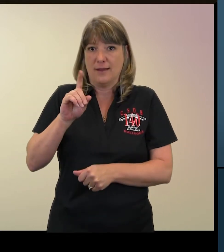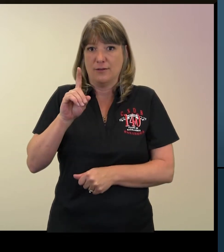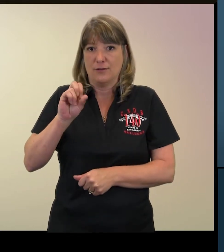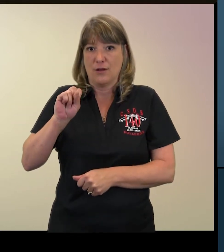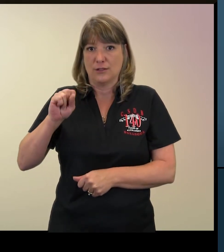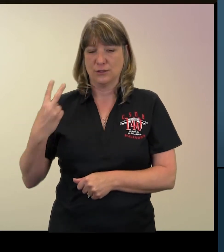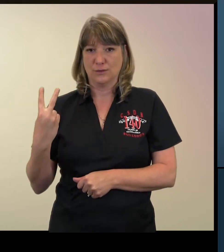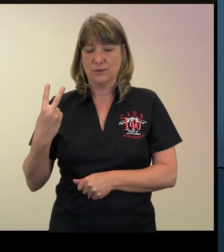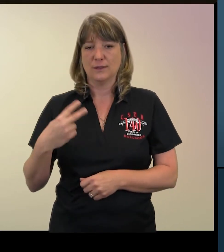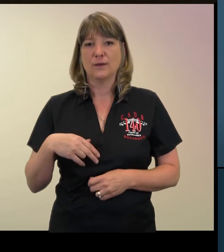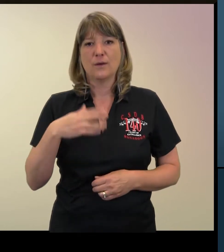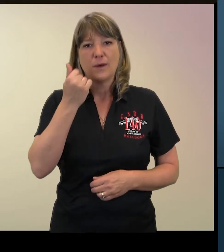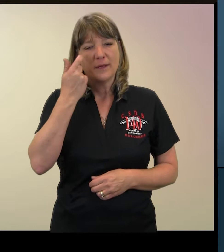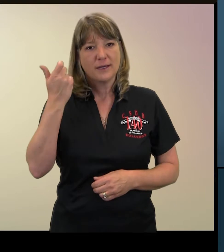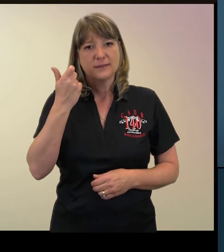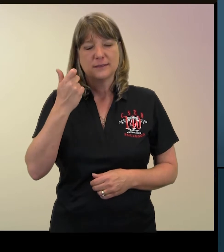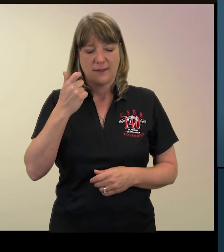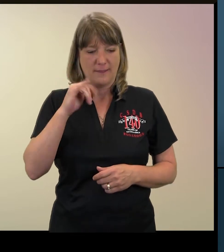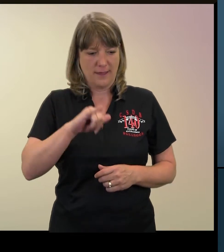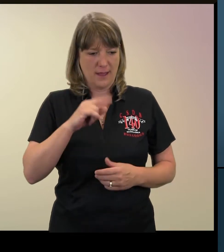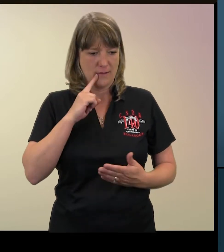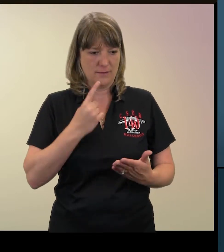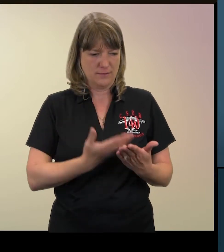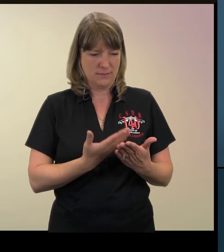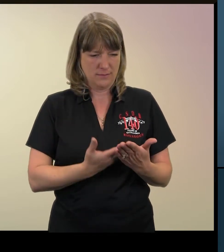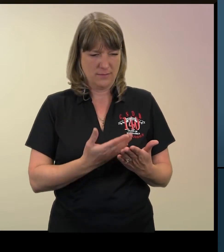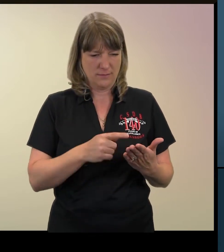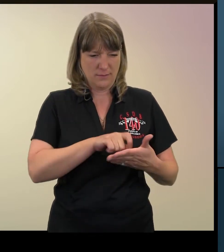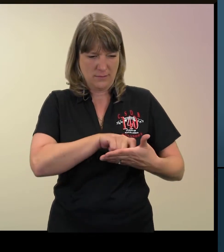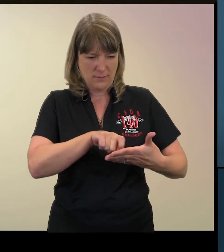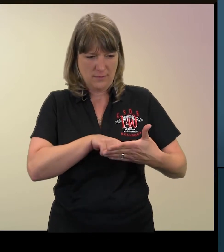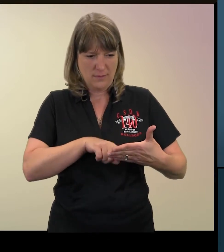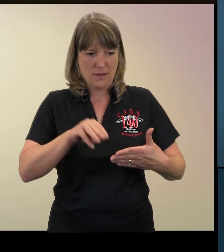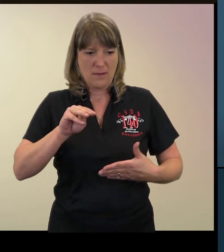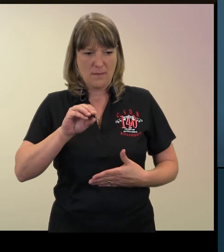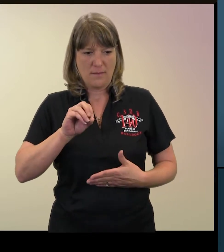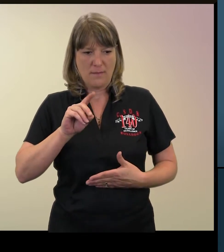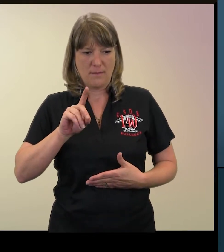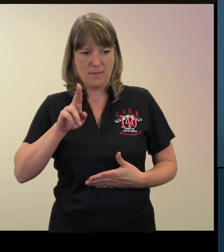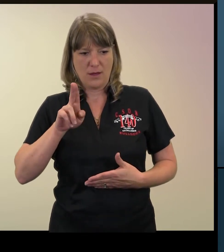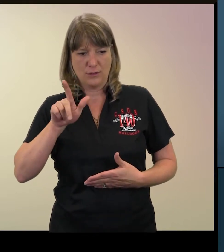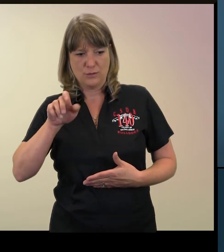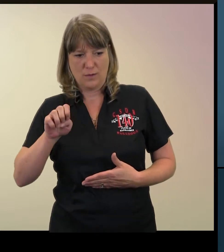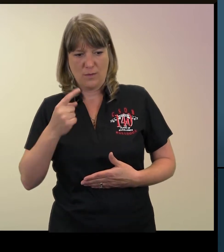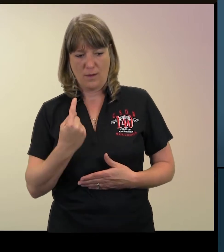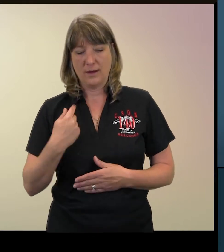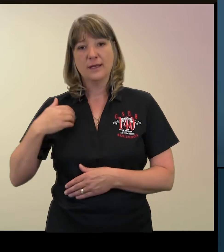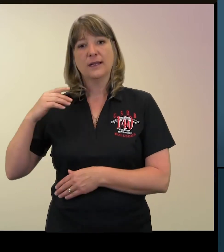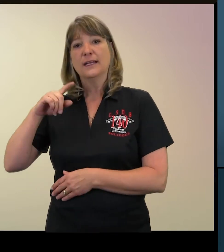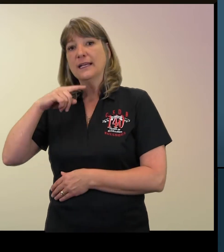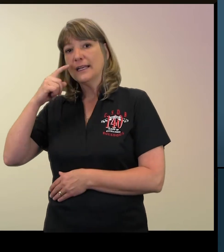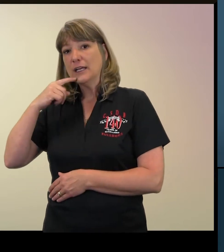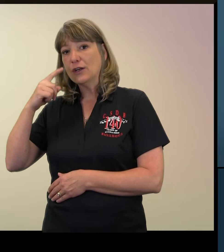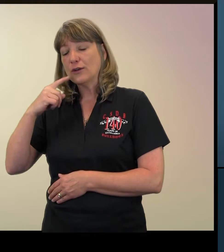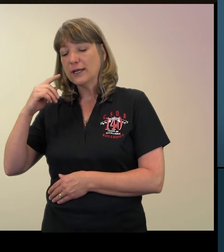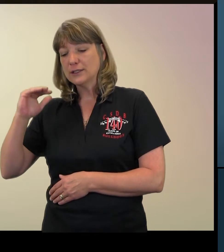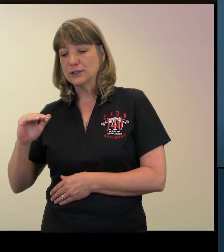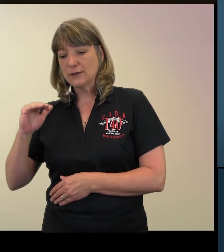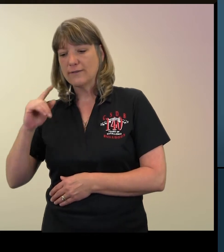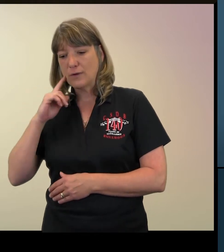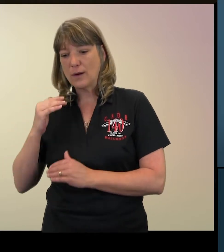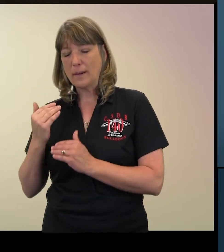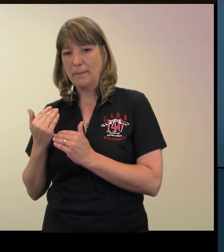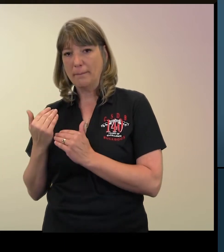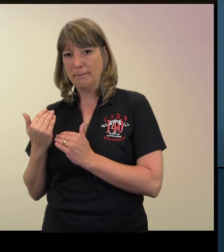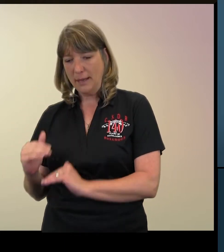standardized procedures. This was because it generally resulted in administering a Module 1, which for hearing children is given